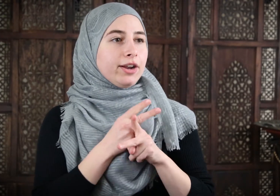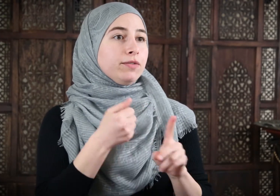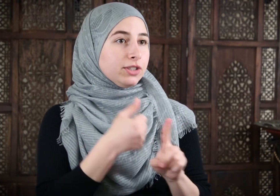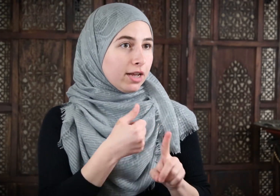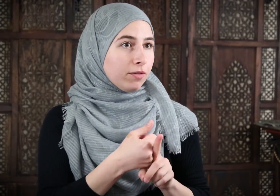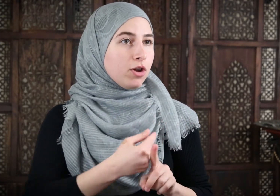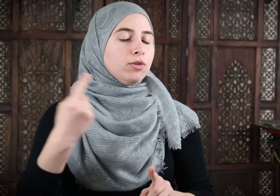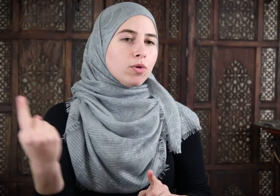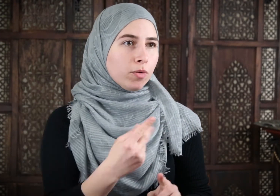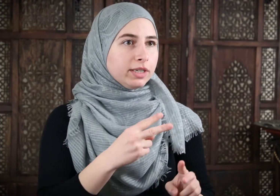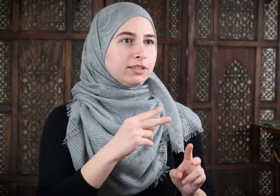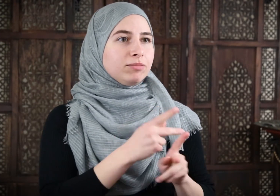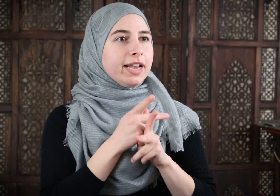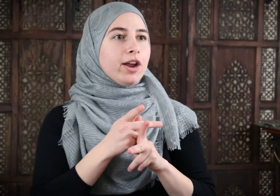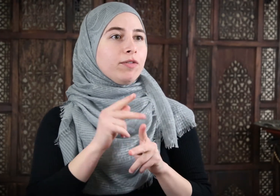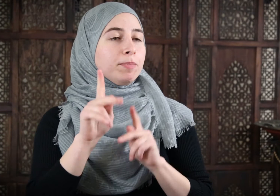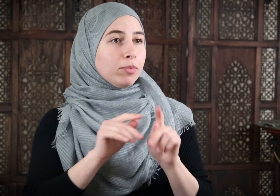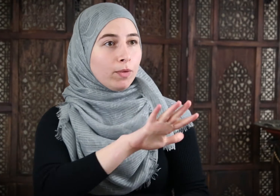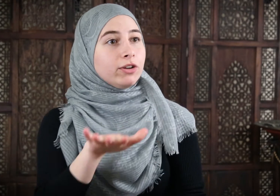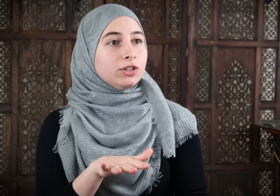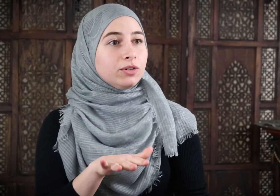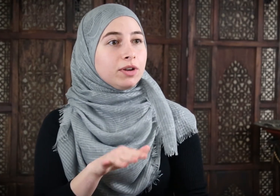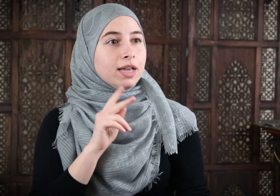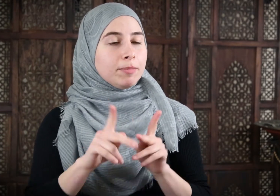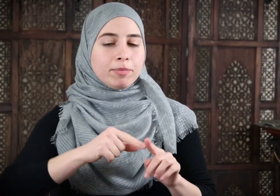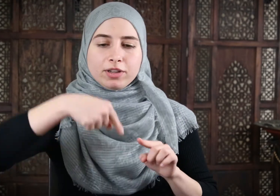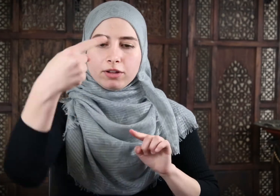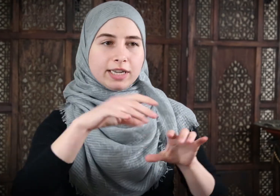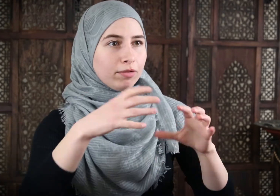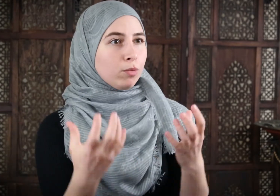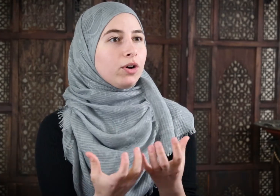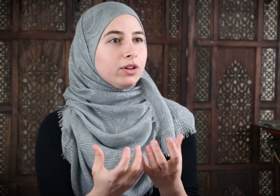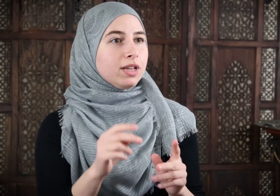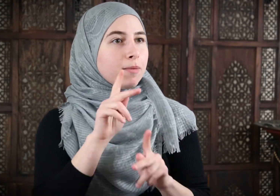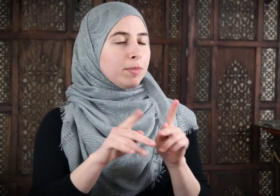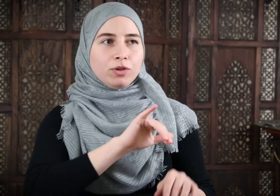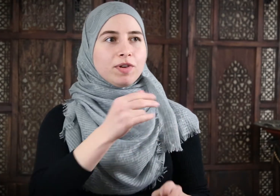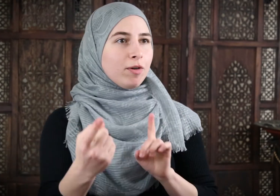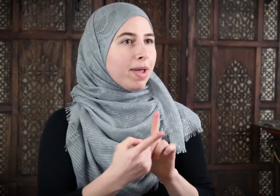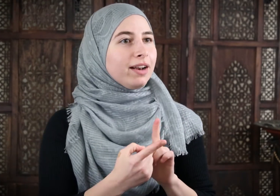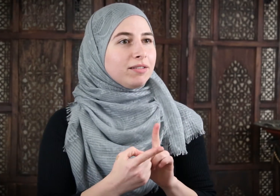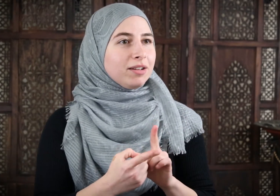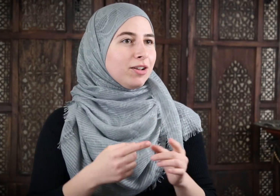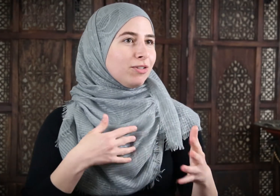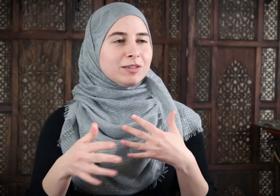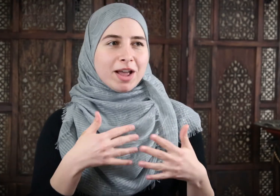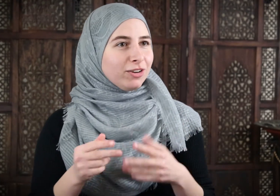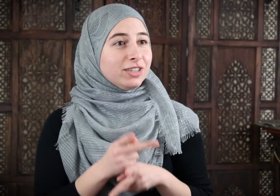of yourself. You always take care of the people around you, the people on the other side of the world, people you've never met. It doesn't matter, you take